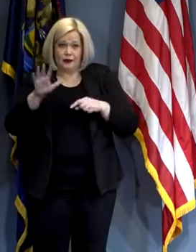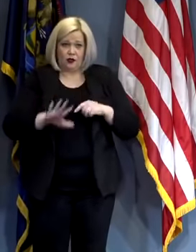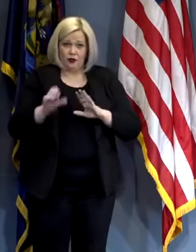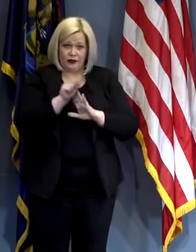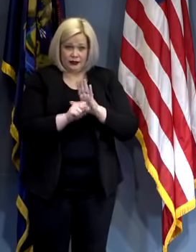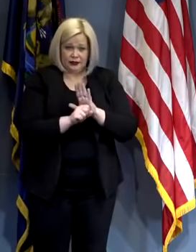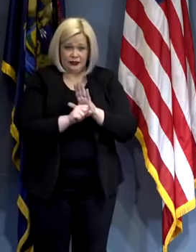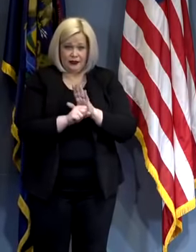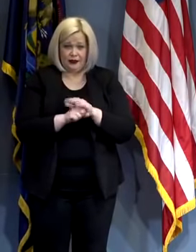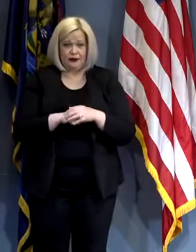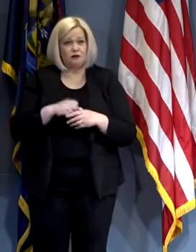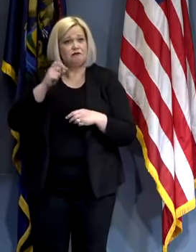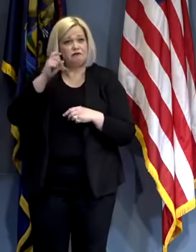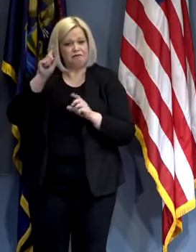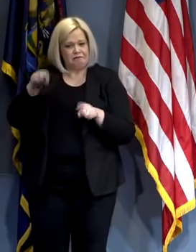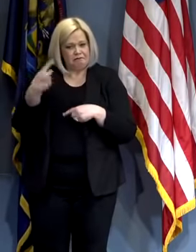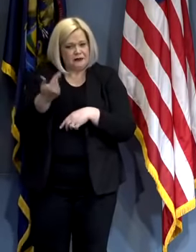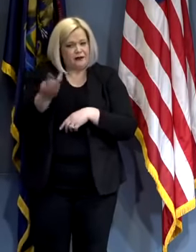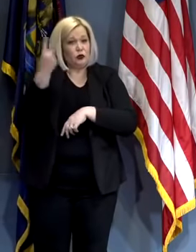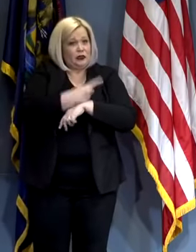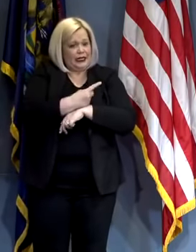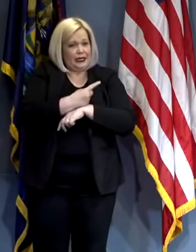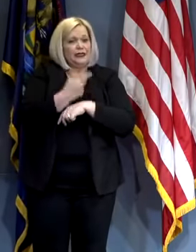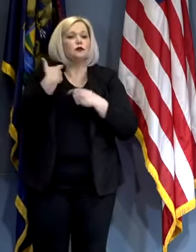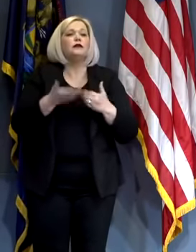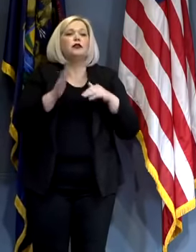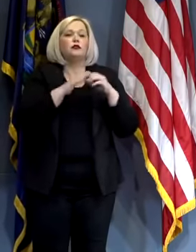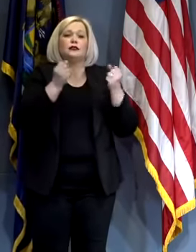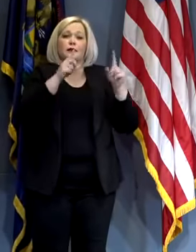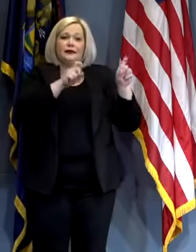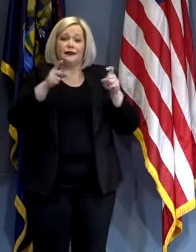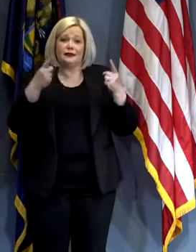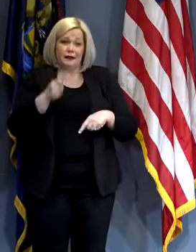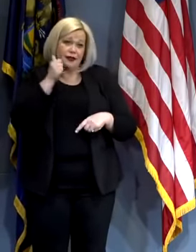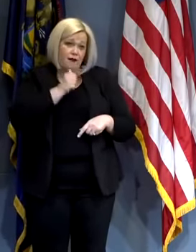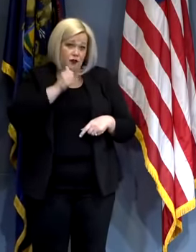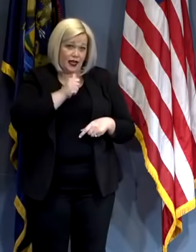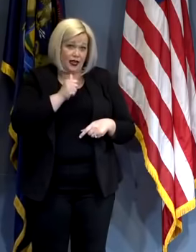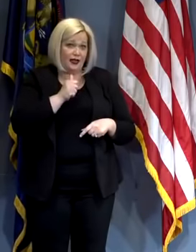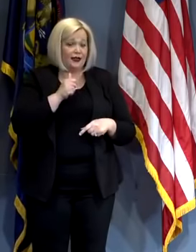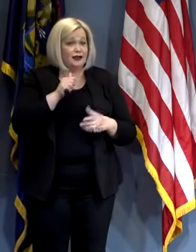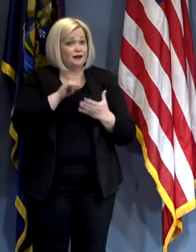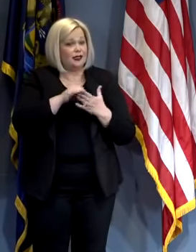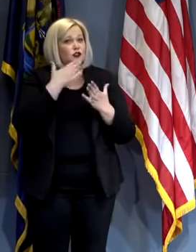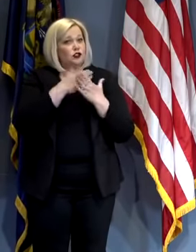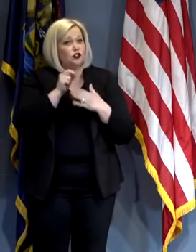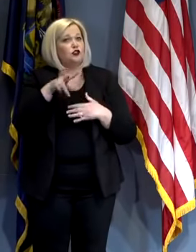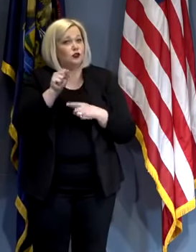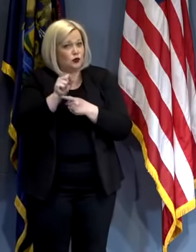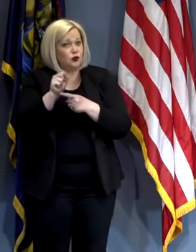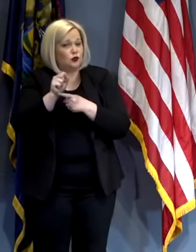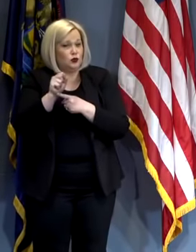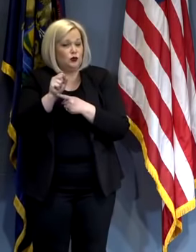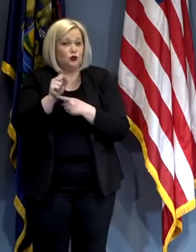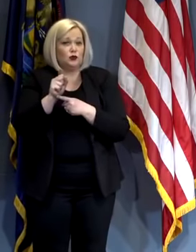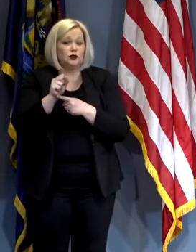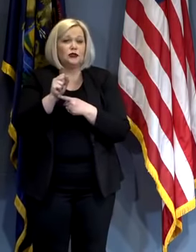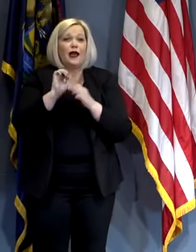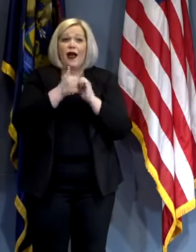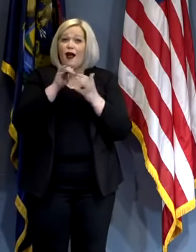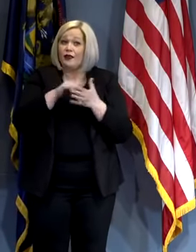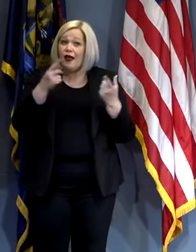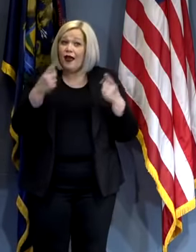state has continued to increase the number of tests done per day, and that's a good sign. We've done this because of great